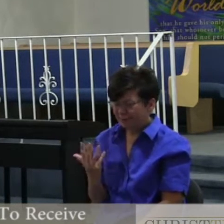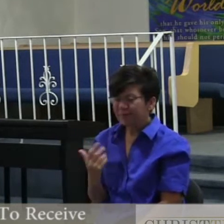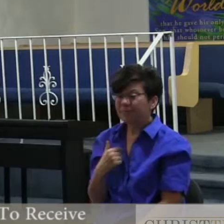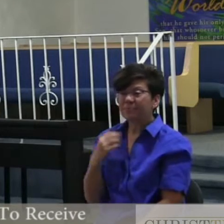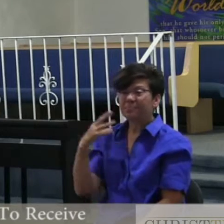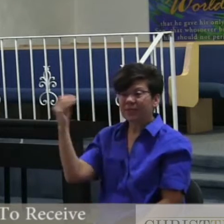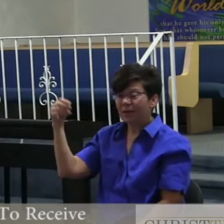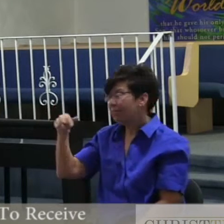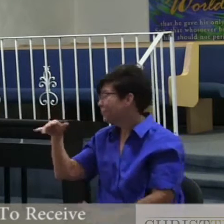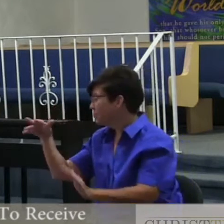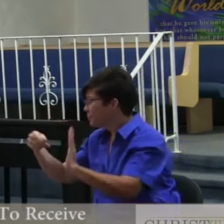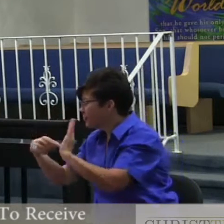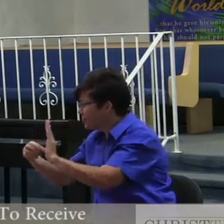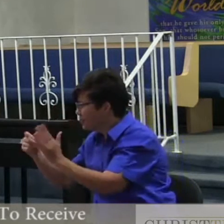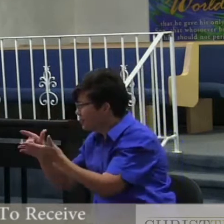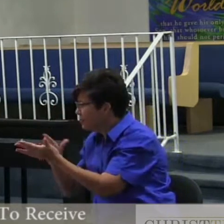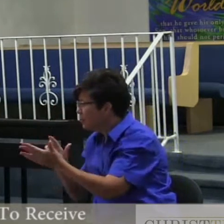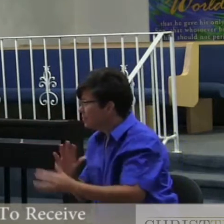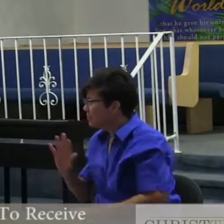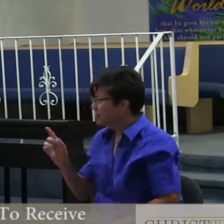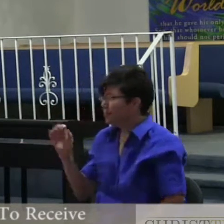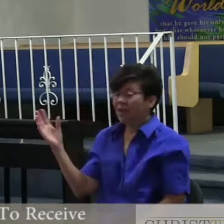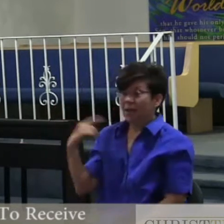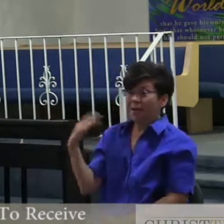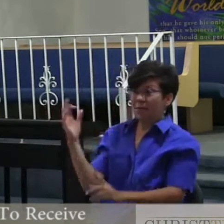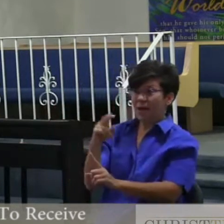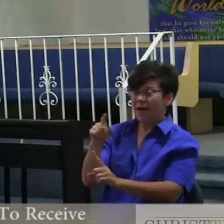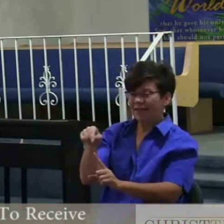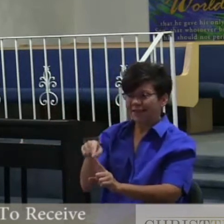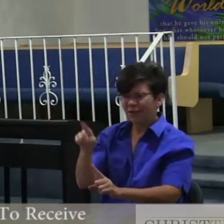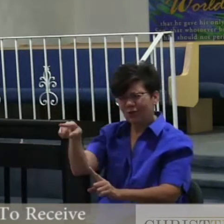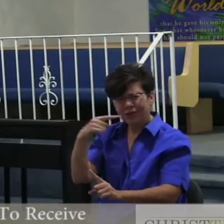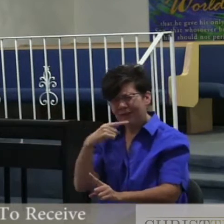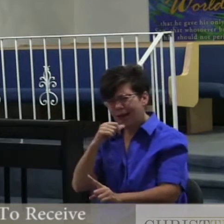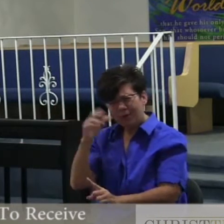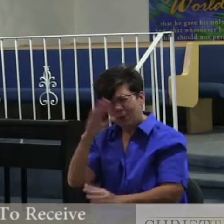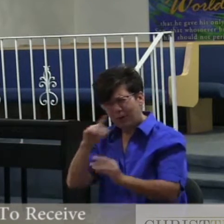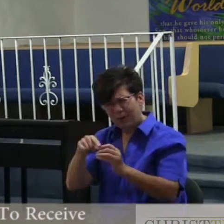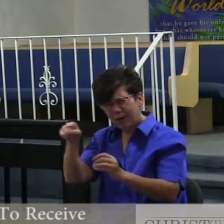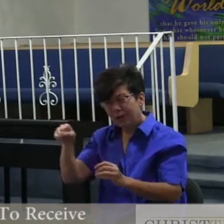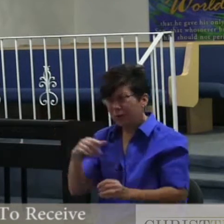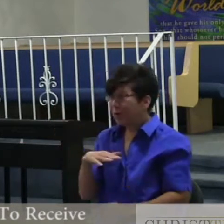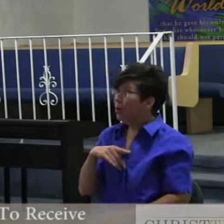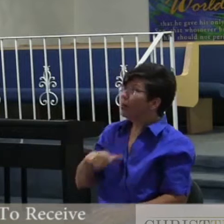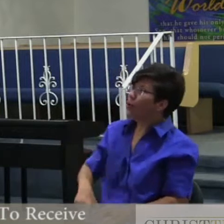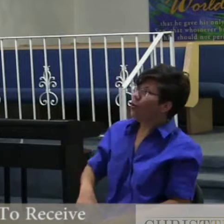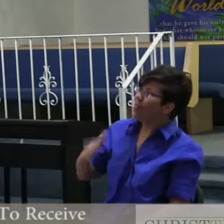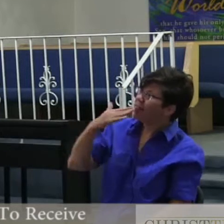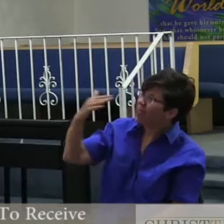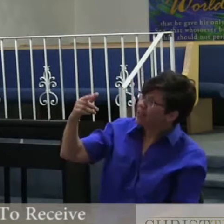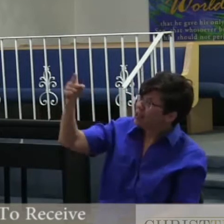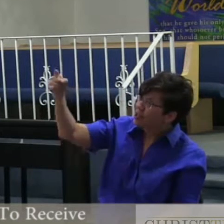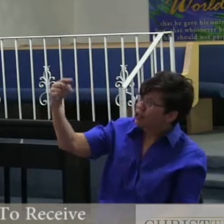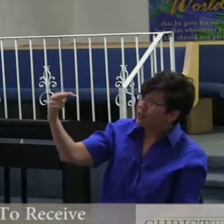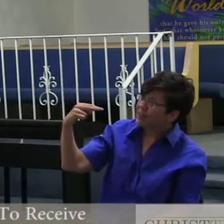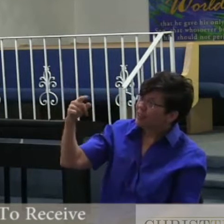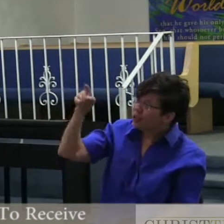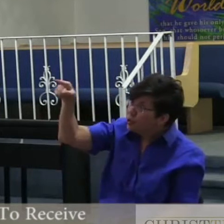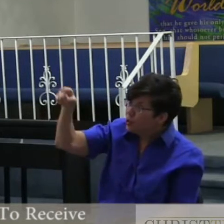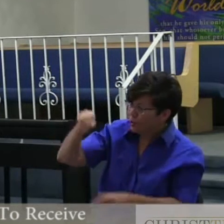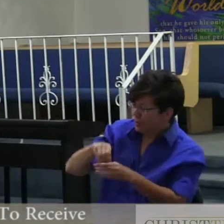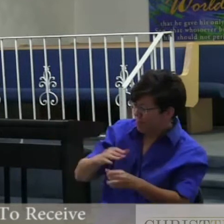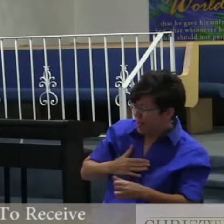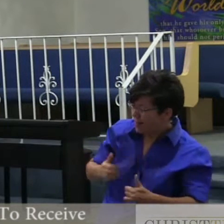I went out there and showed it to her. And I said, I'm back. She said, I ain't worrying about that. I said, Lord, I thank you. She sees you in